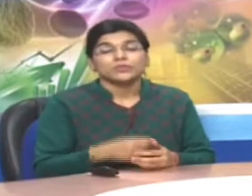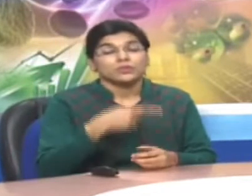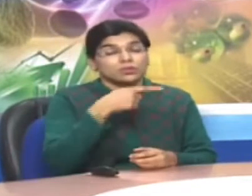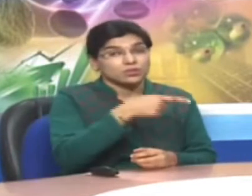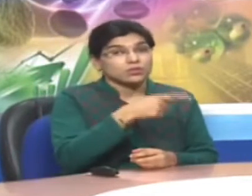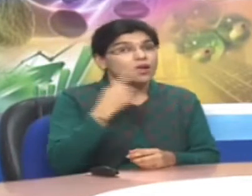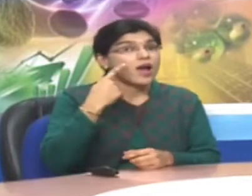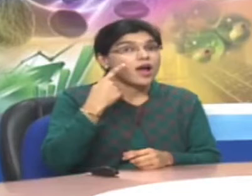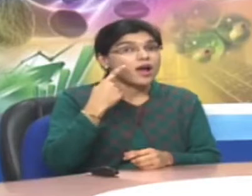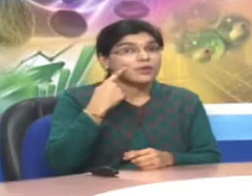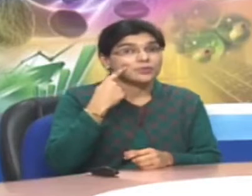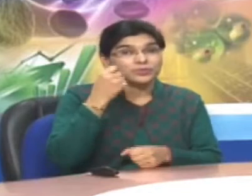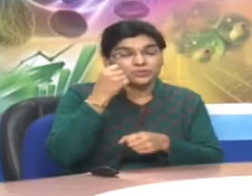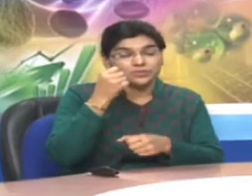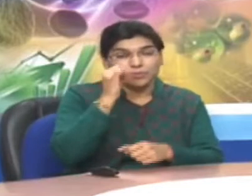Intruder says,